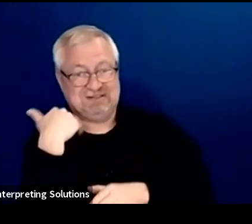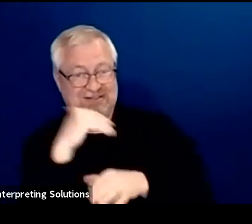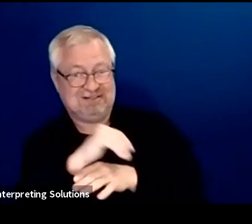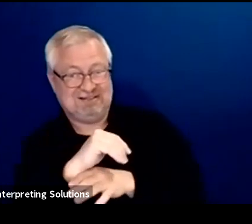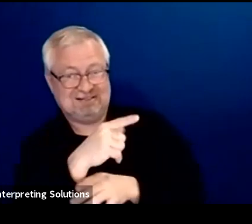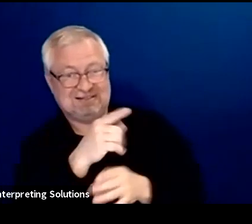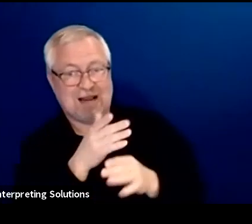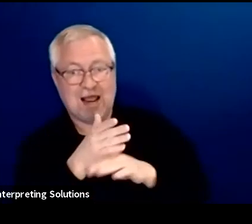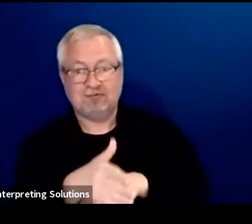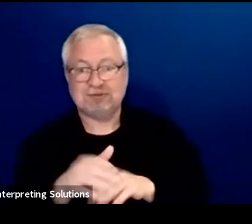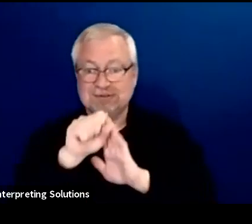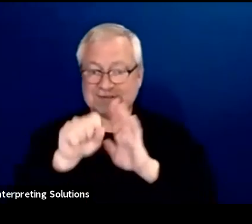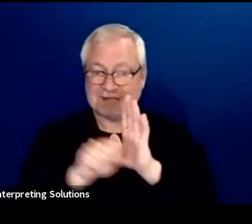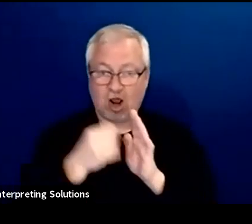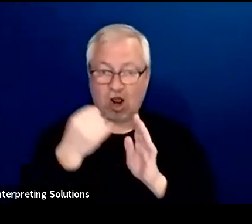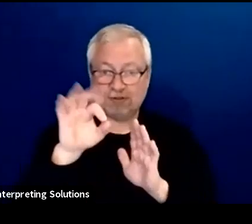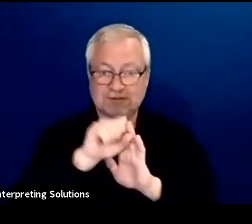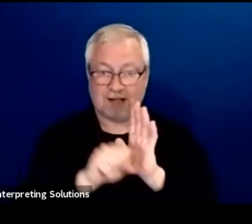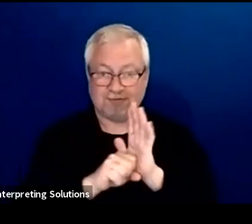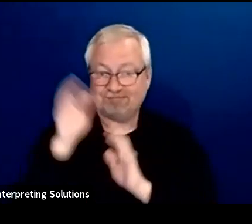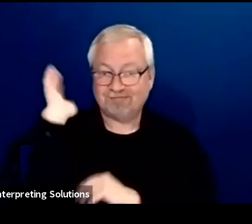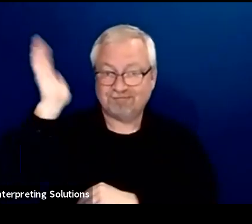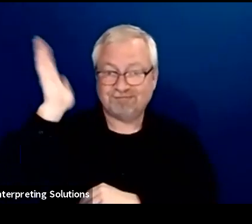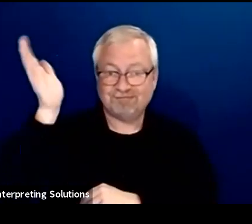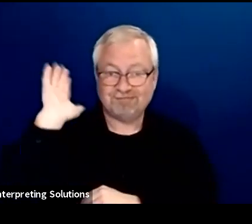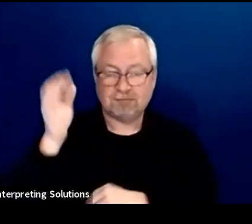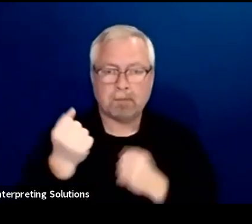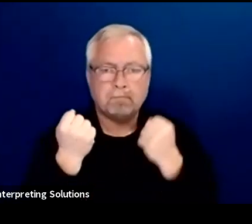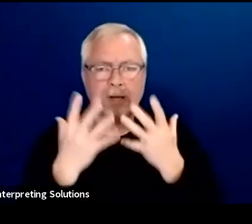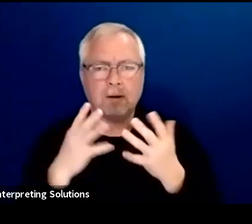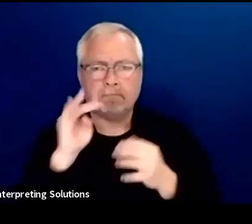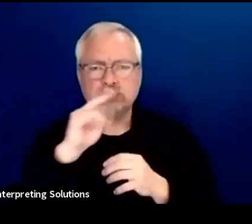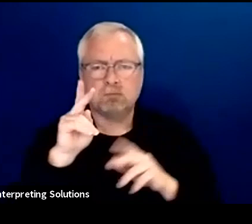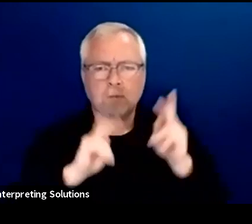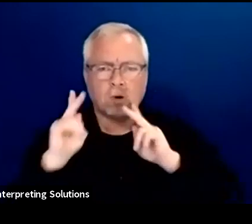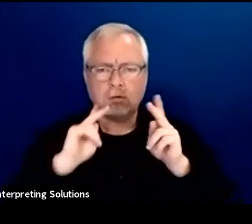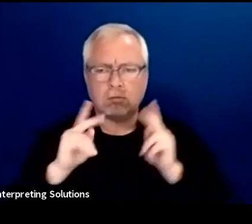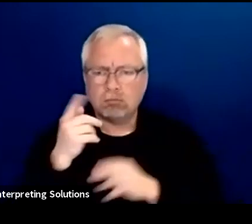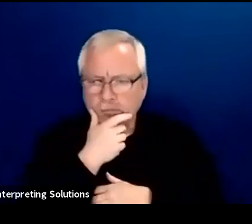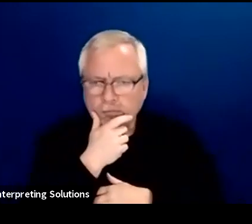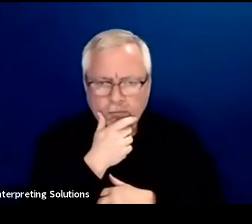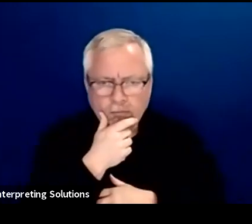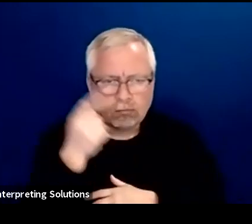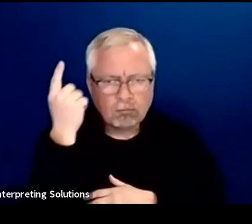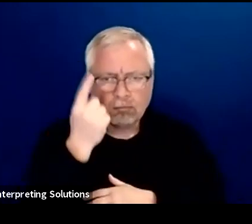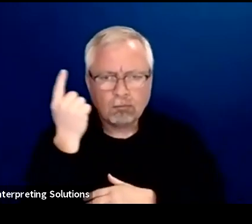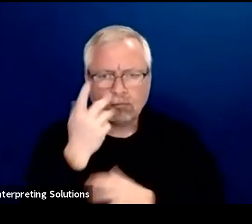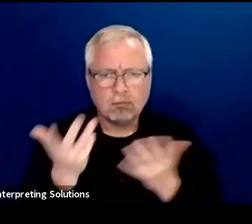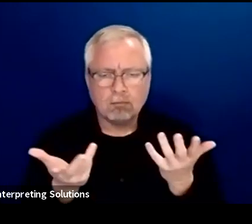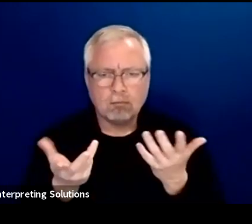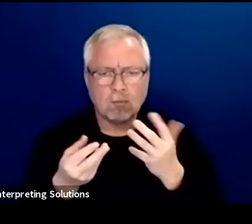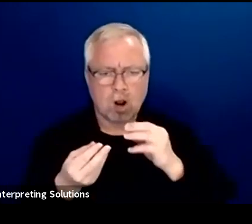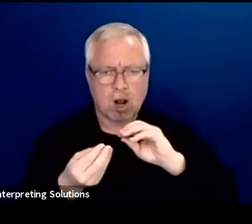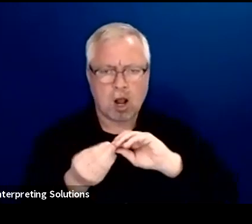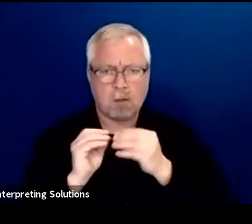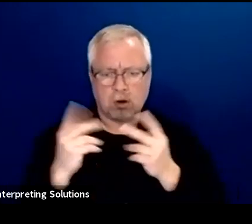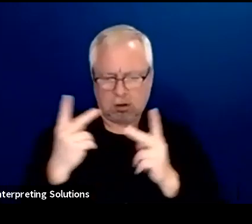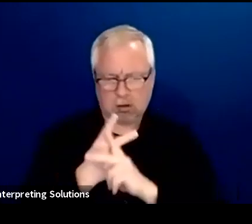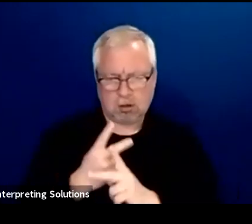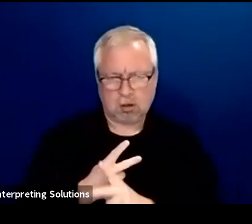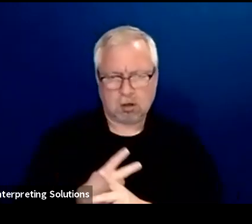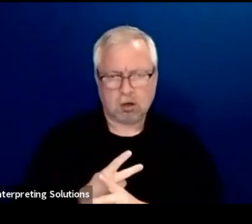email box, Minnesotans wondering more than ever, what is the data that is driving your decisions right now